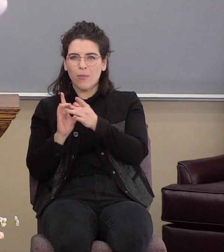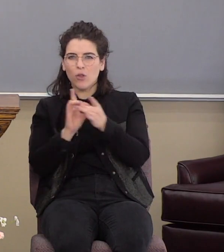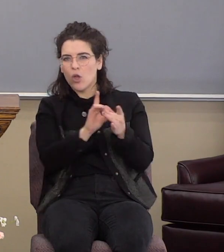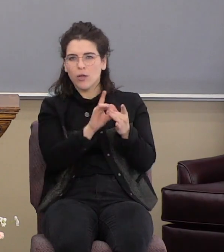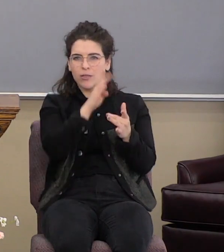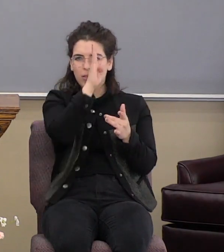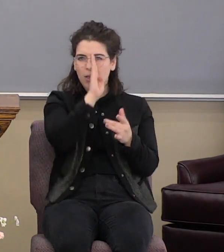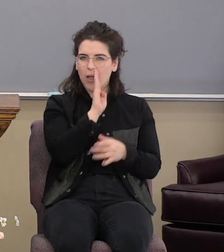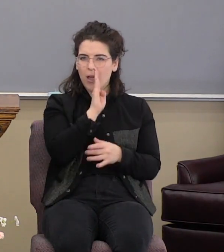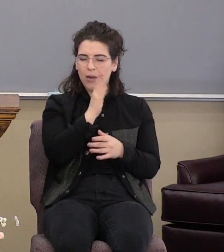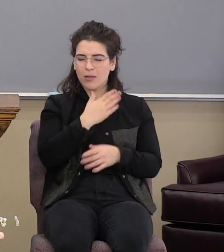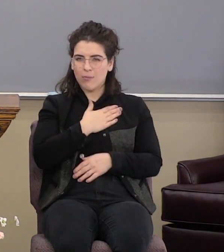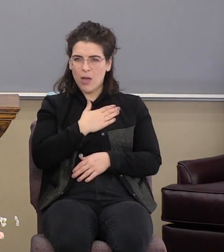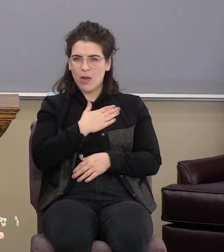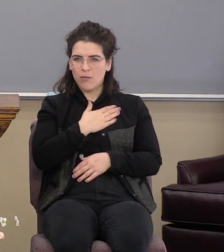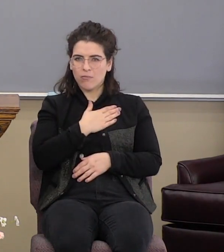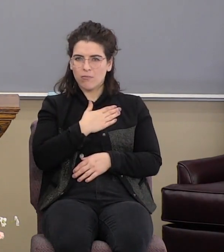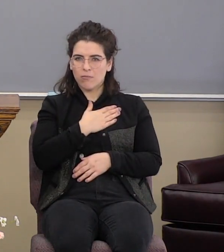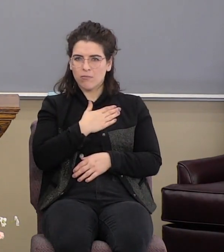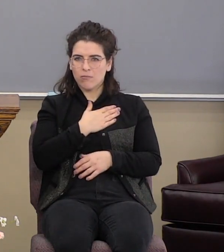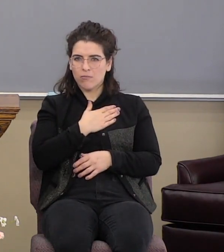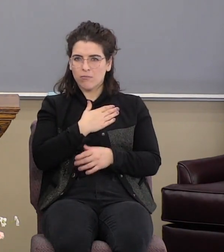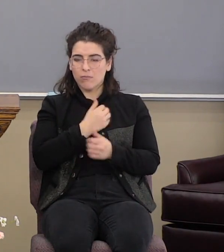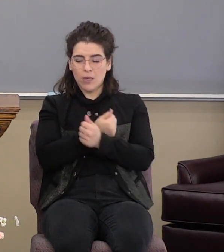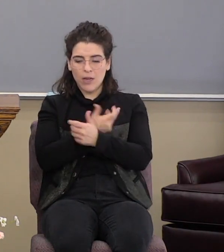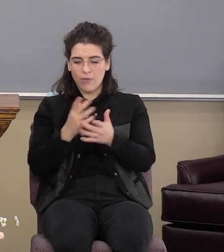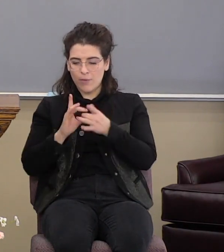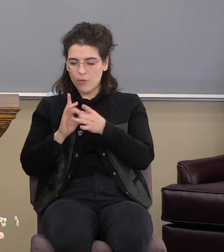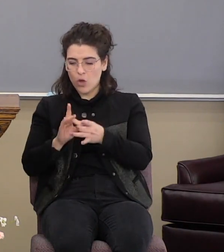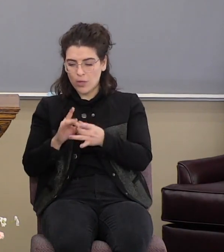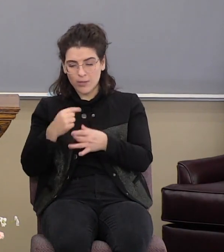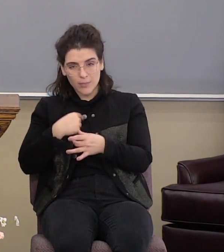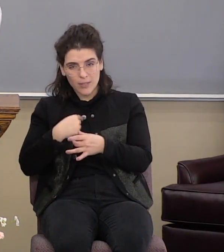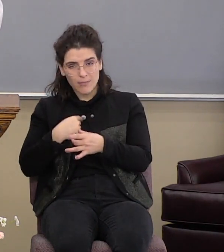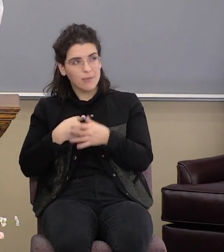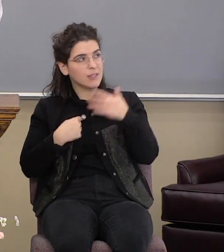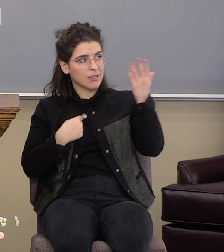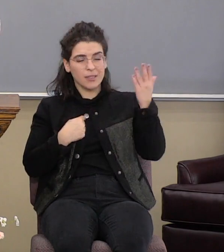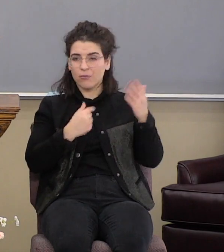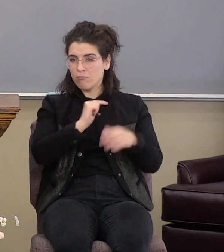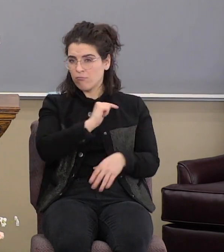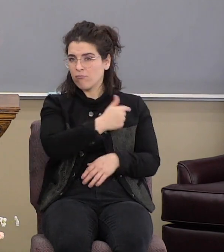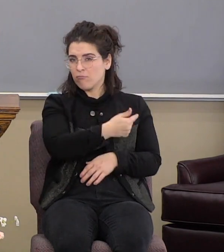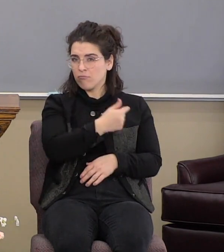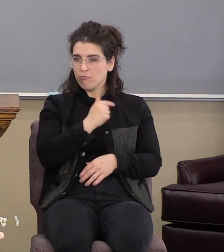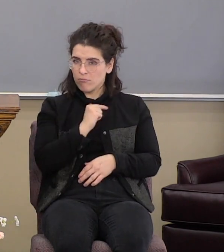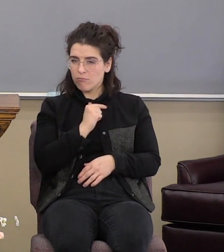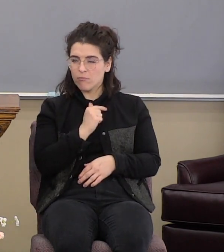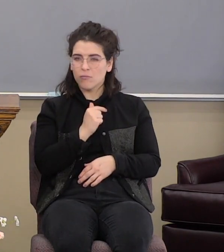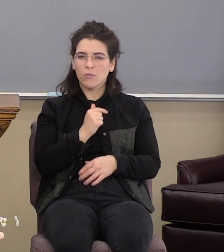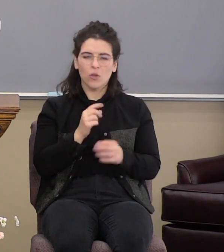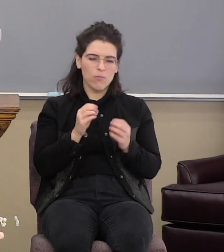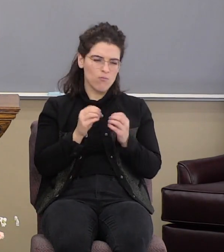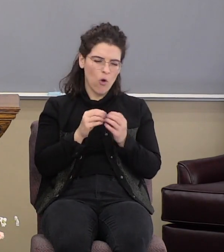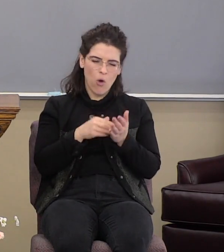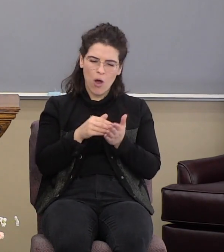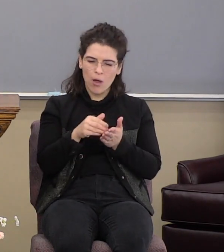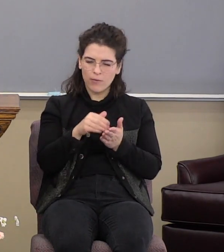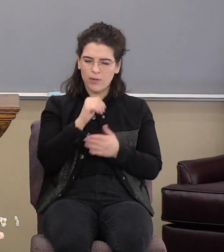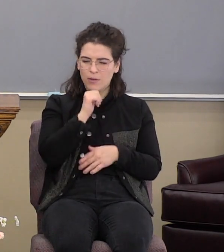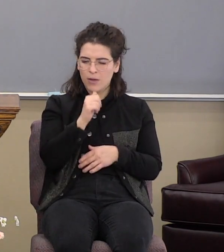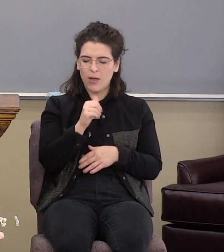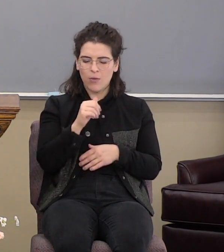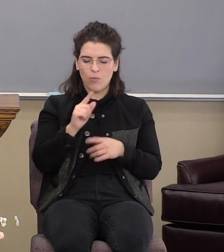mine, vice versa, okay? And that's a wonderful place to be, all right? So more often than not, when Paul uses the expression